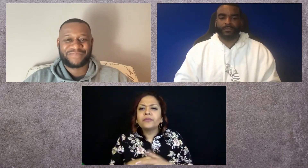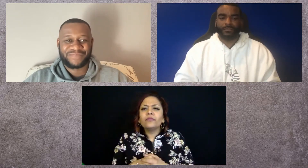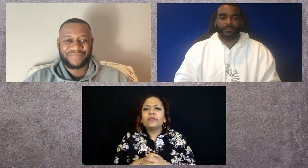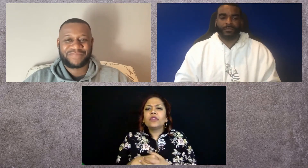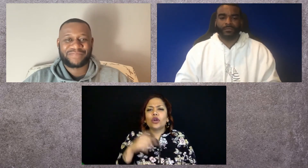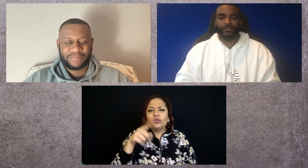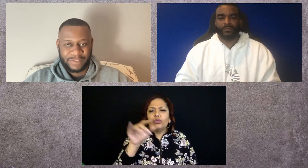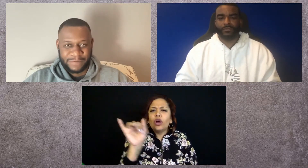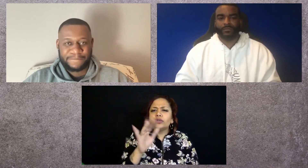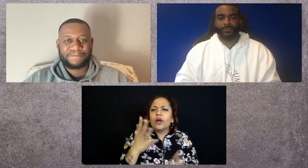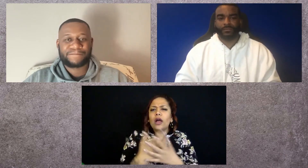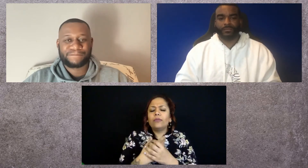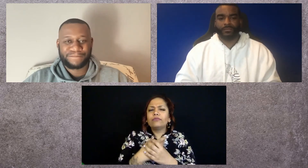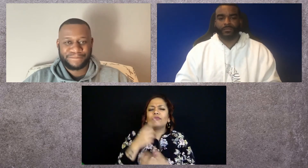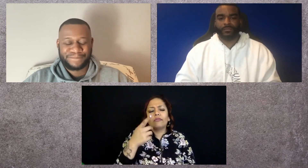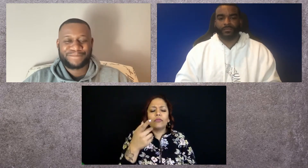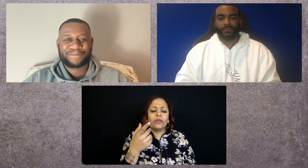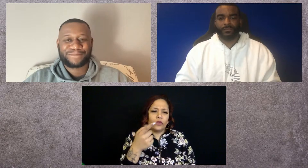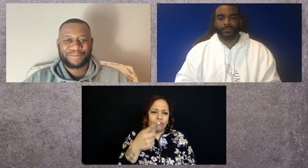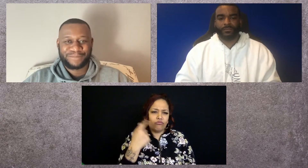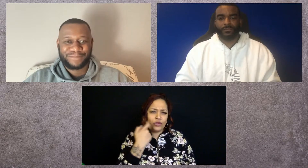In New Jersey, very successful.